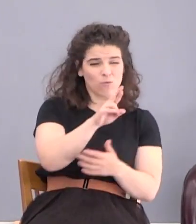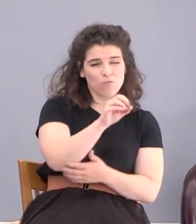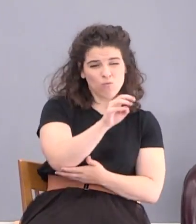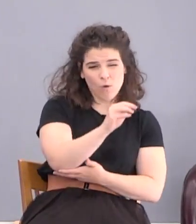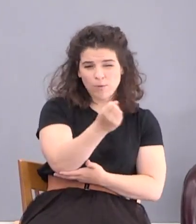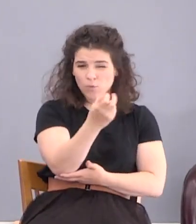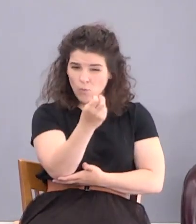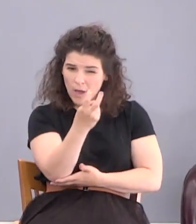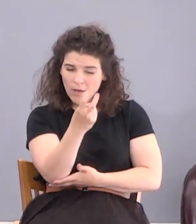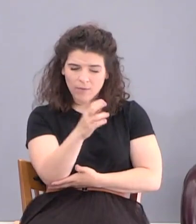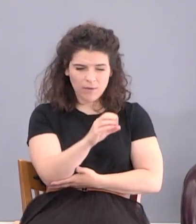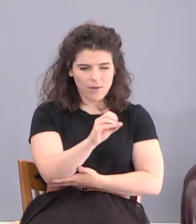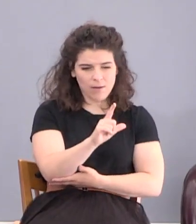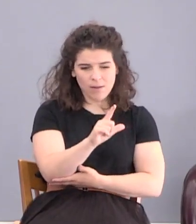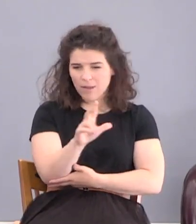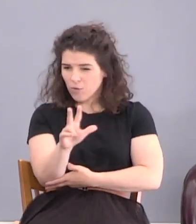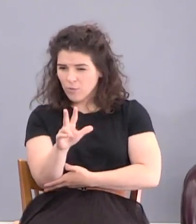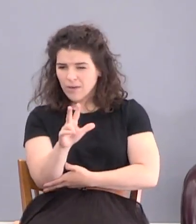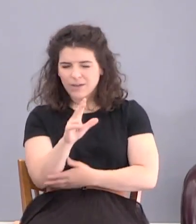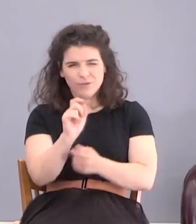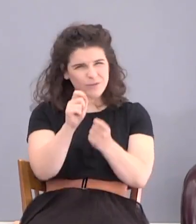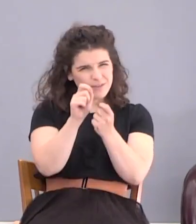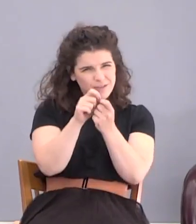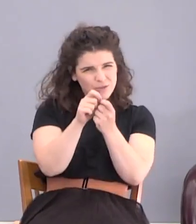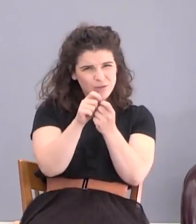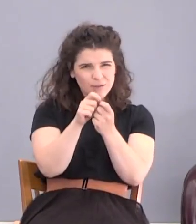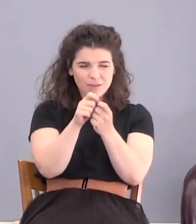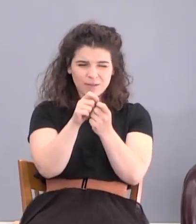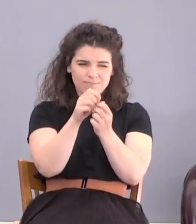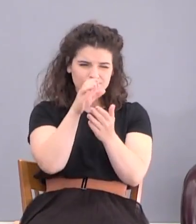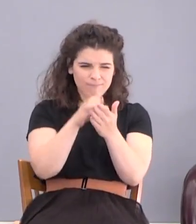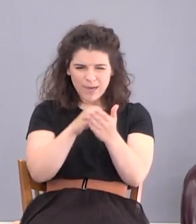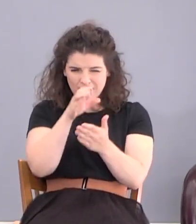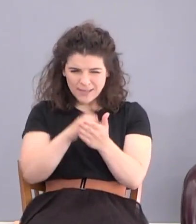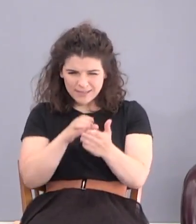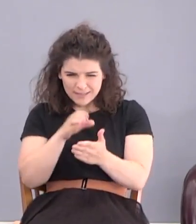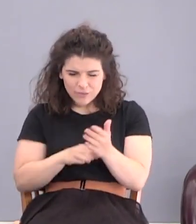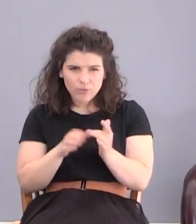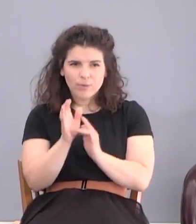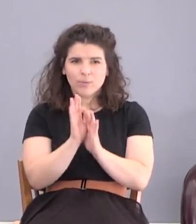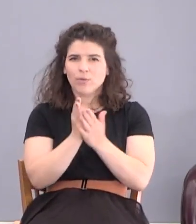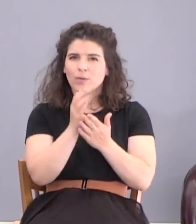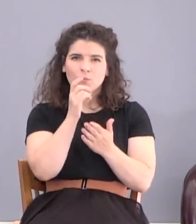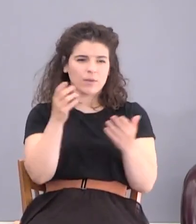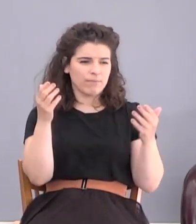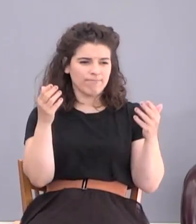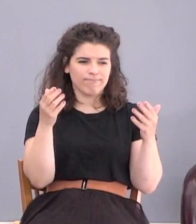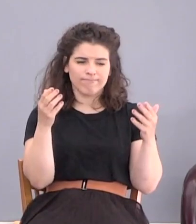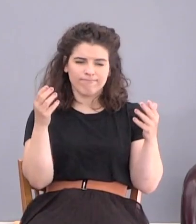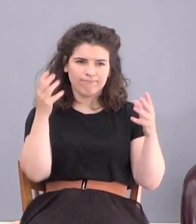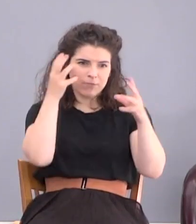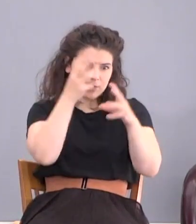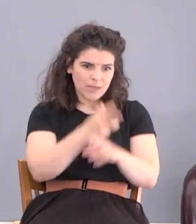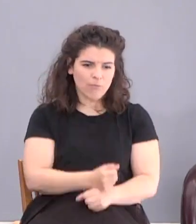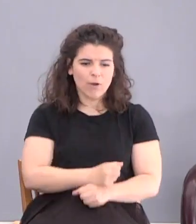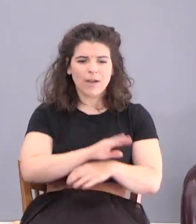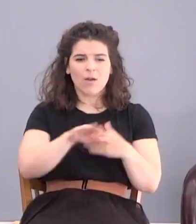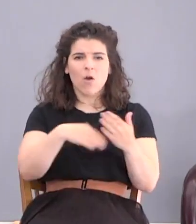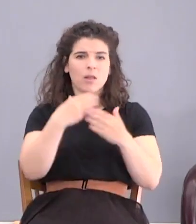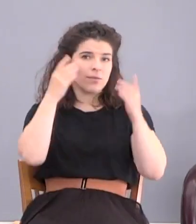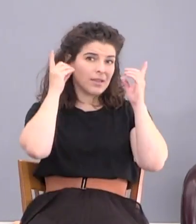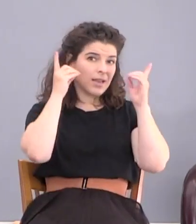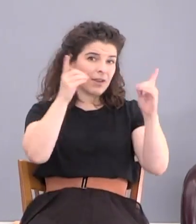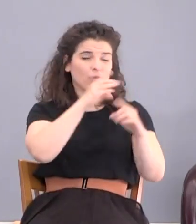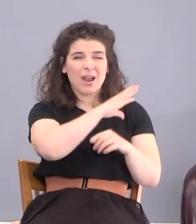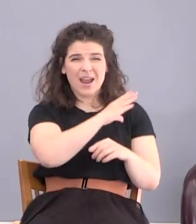there's certain passages in Scripture that really encapsulate not only the doctrine, but the practical application of